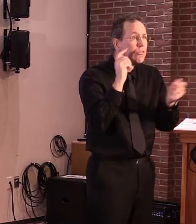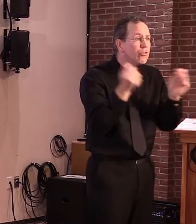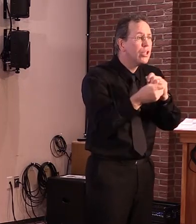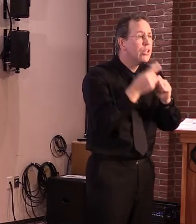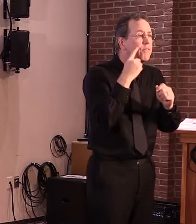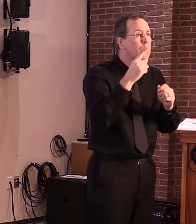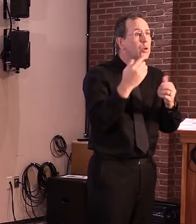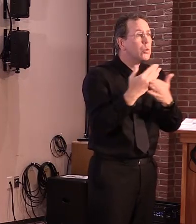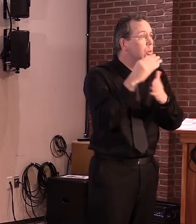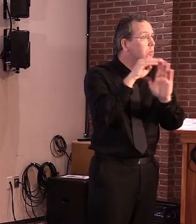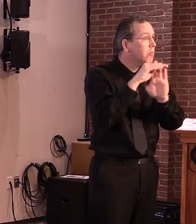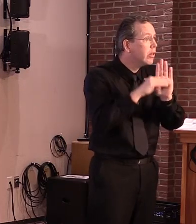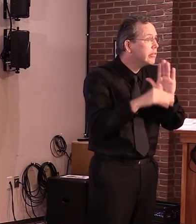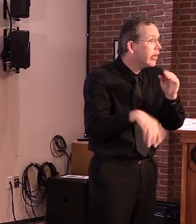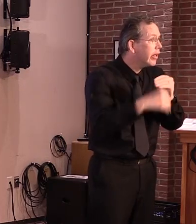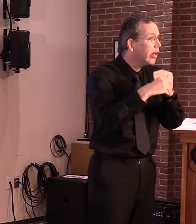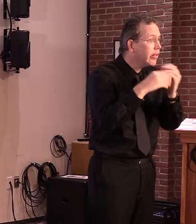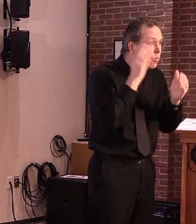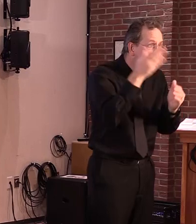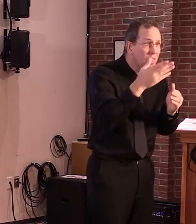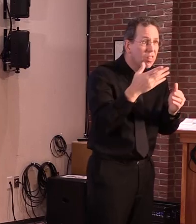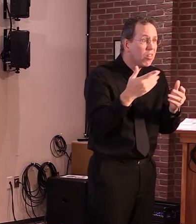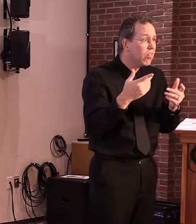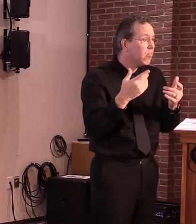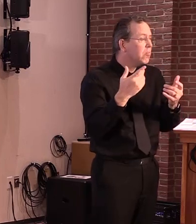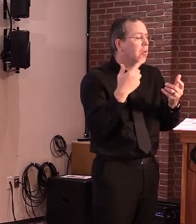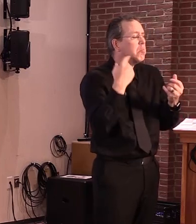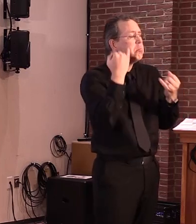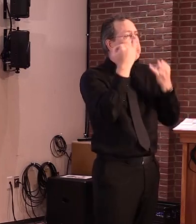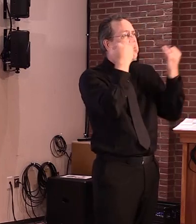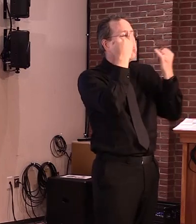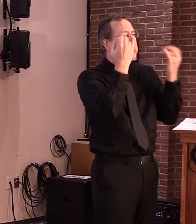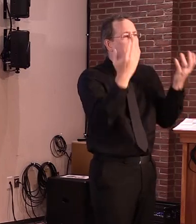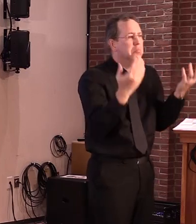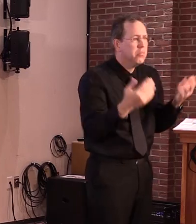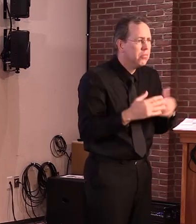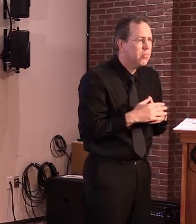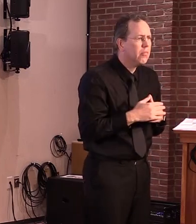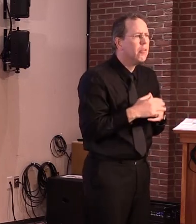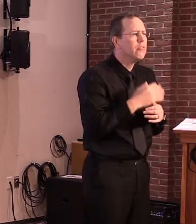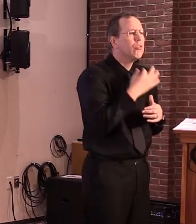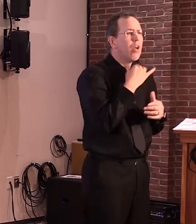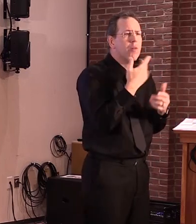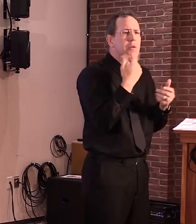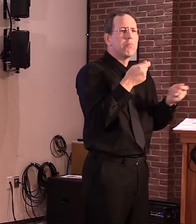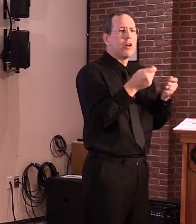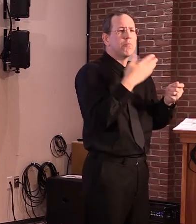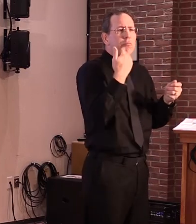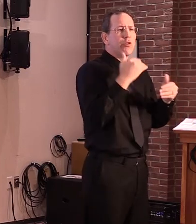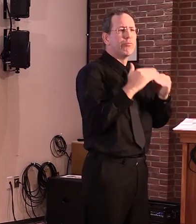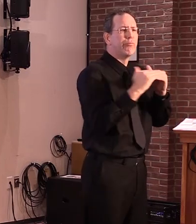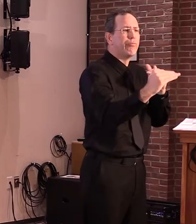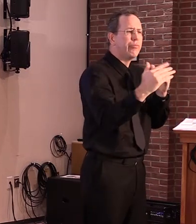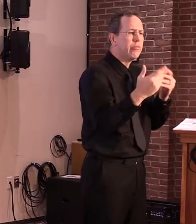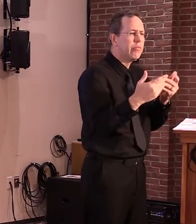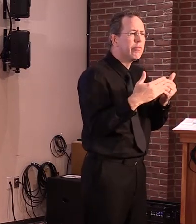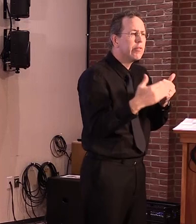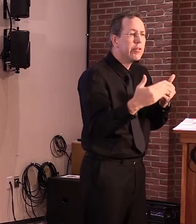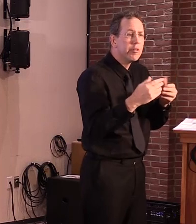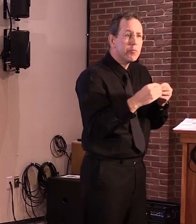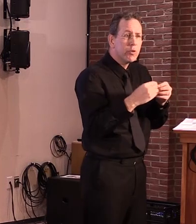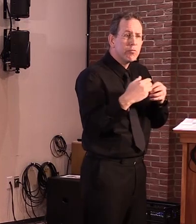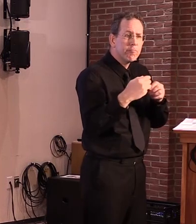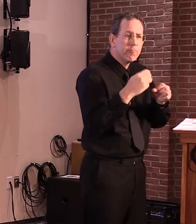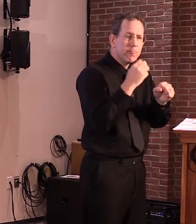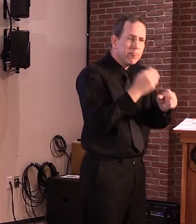account problems that the state was already having and thinking about using some of